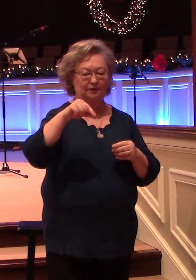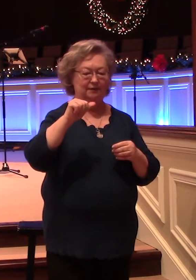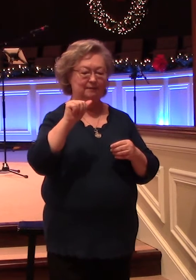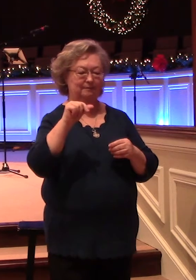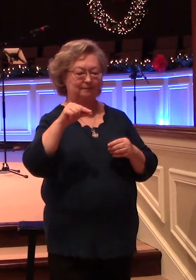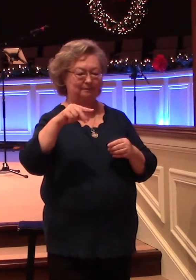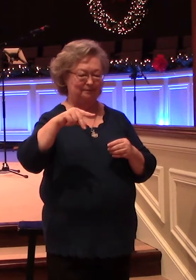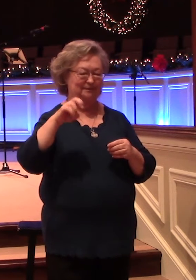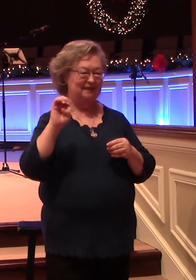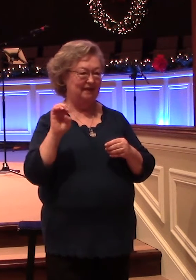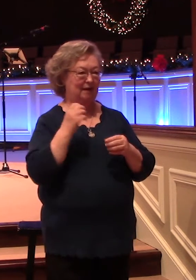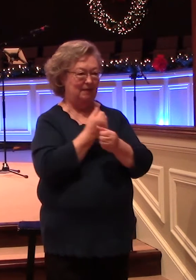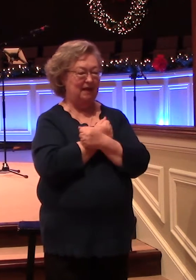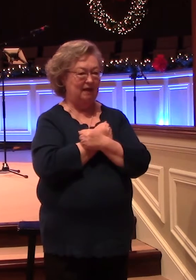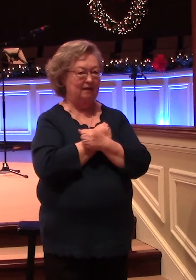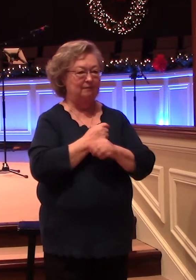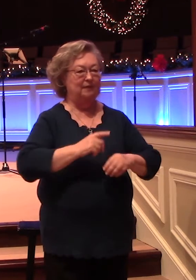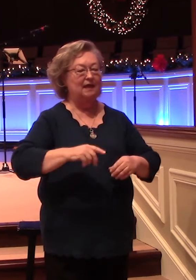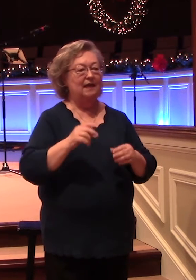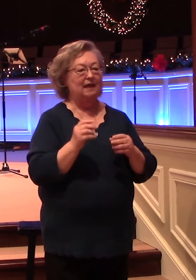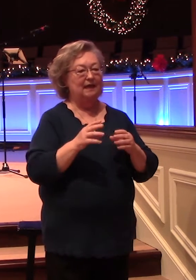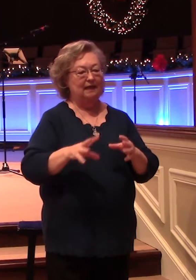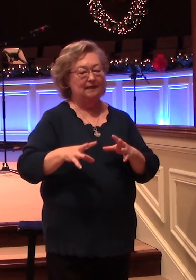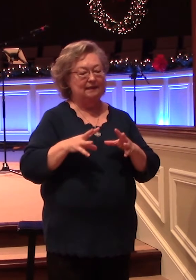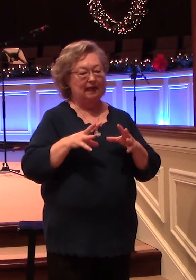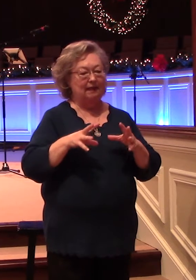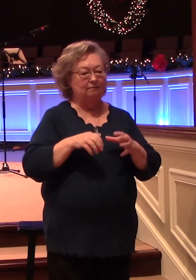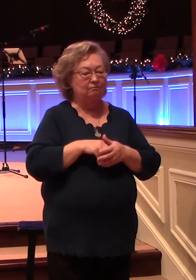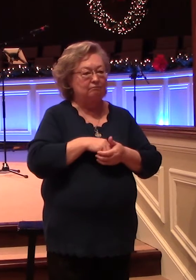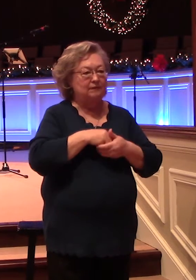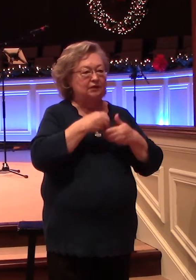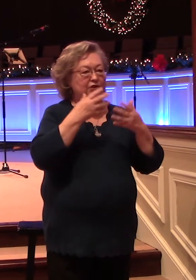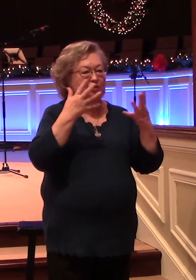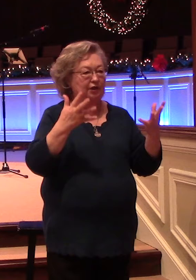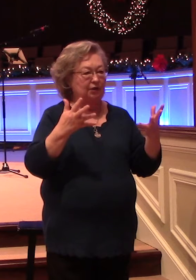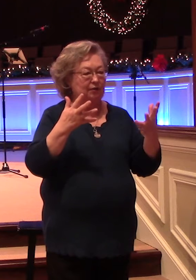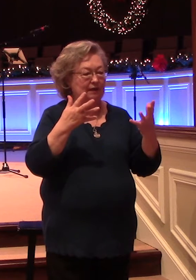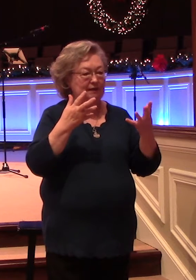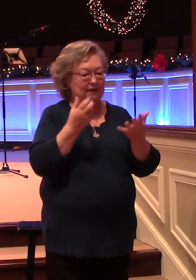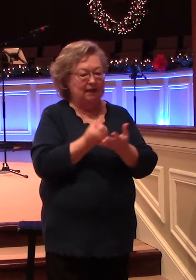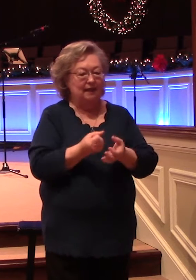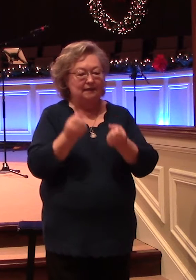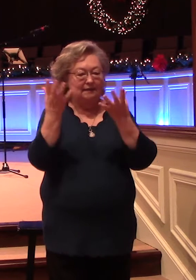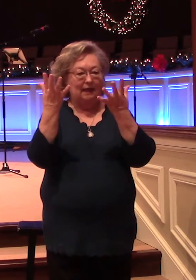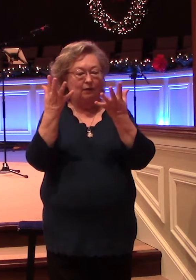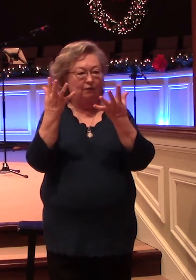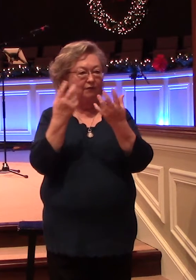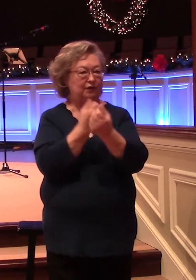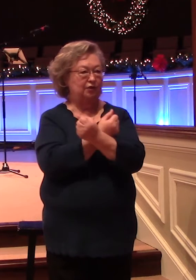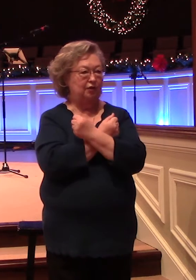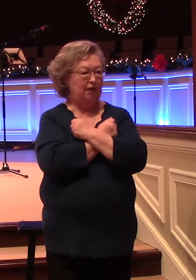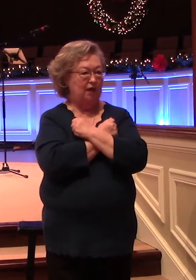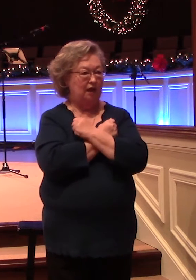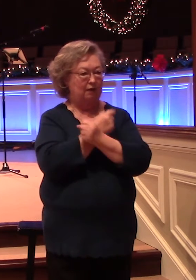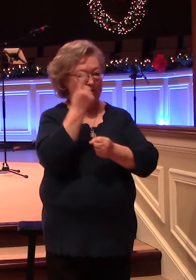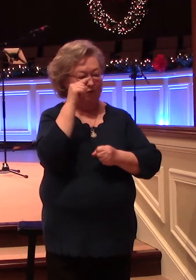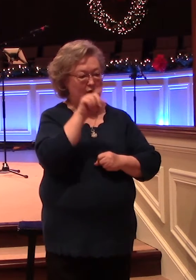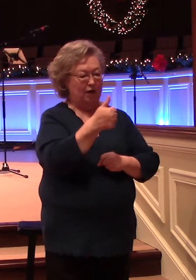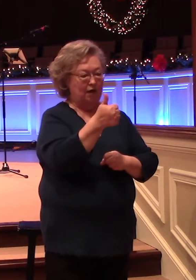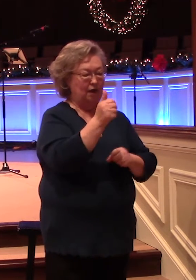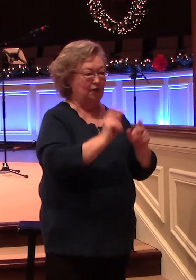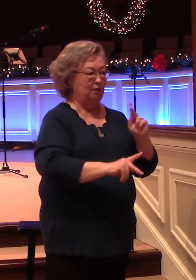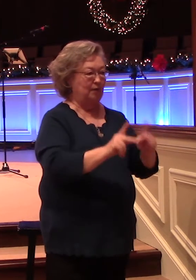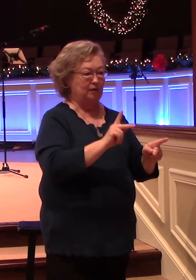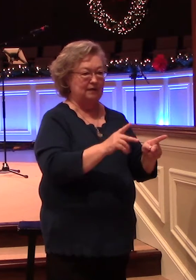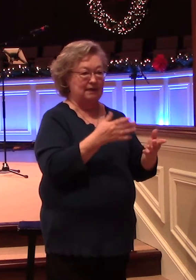endeavor for another person's redemption, regardless of their worth or their ability to pay.